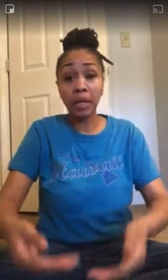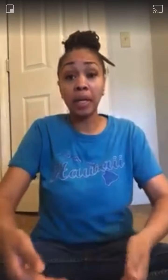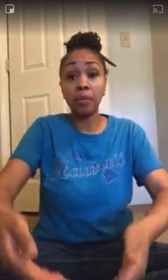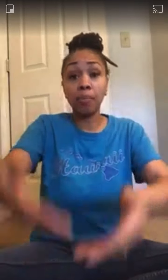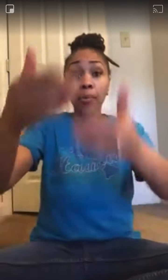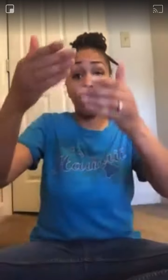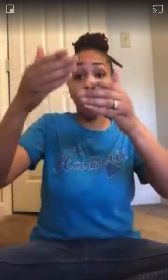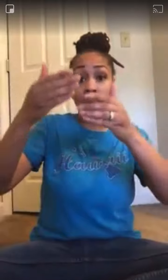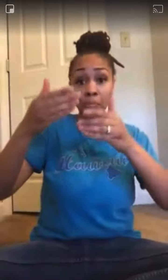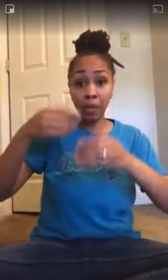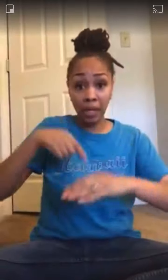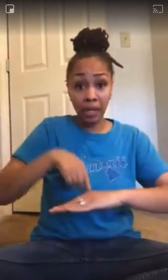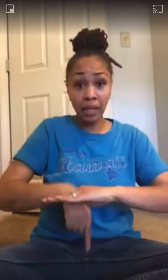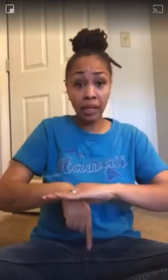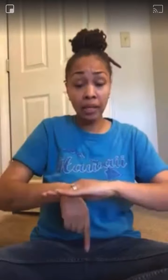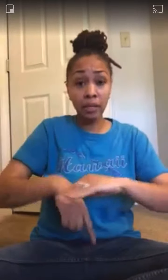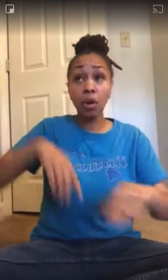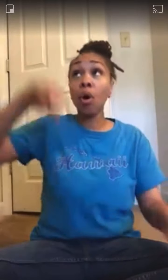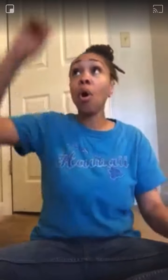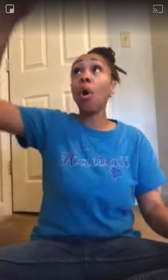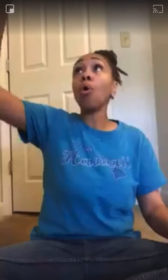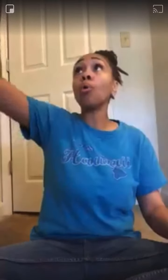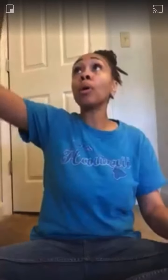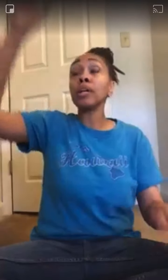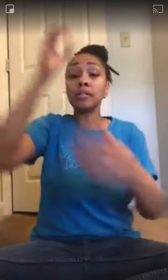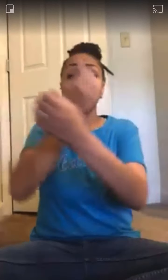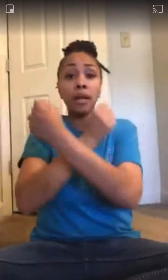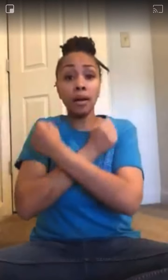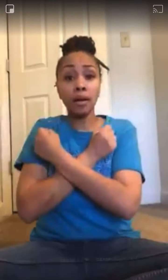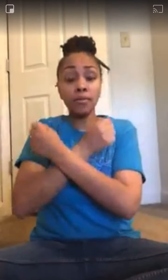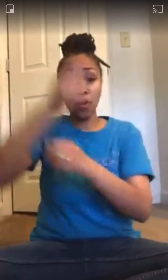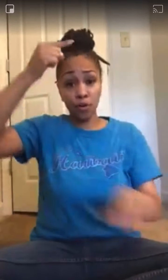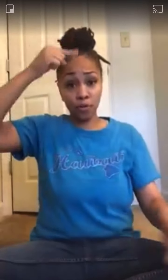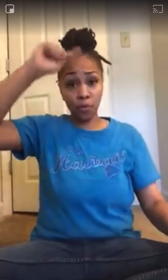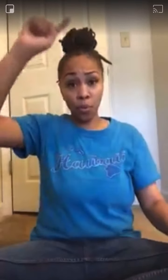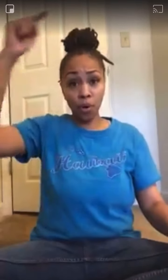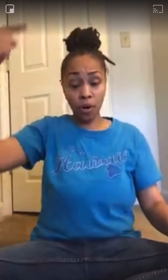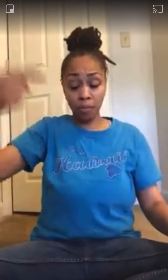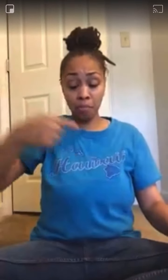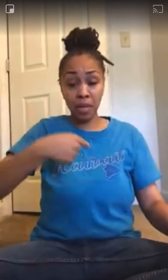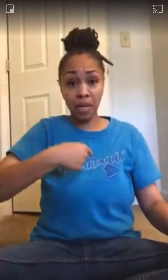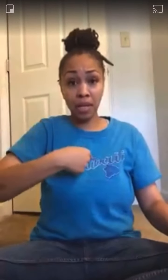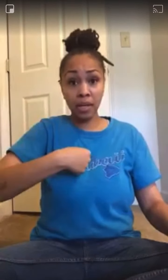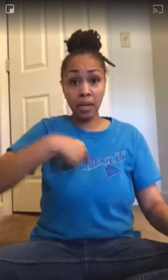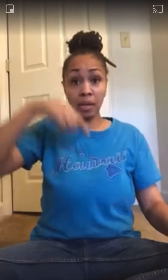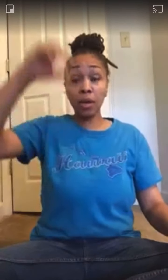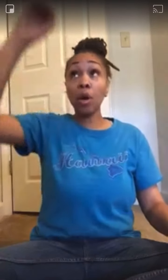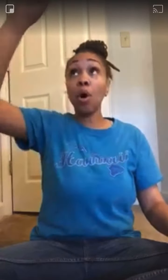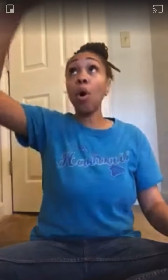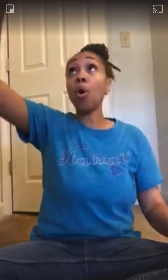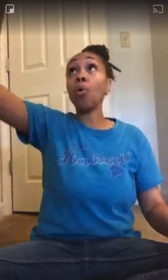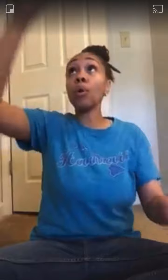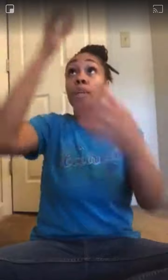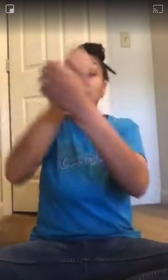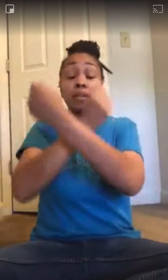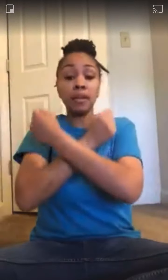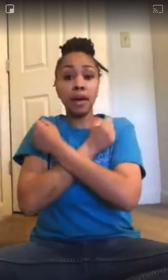he brought me in. Oh, his love for me. Oh, his